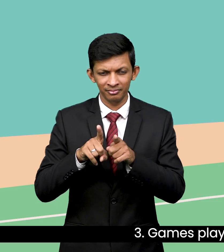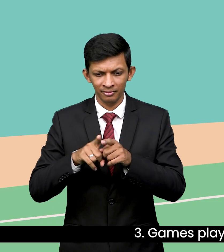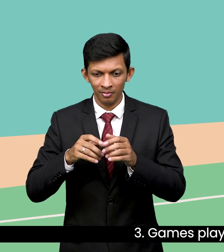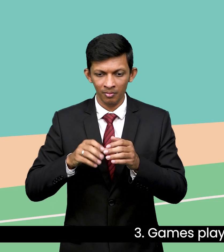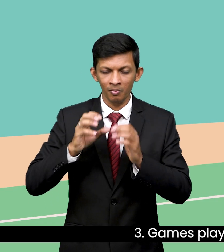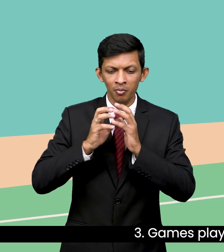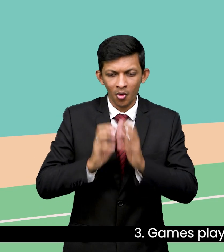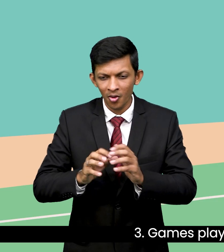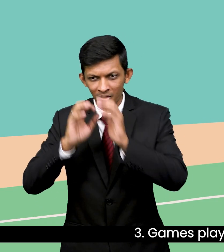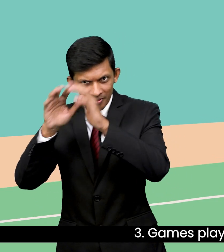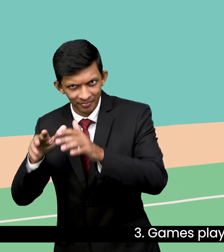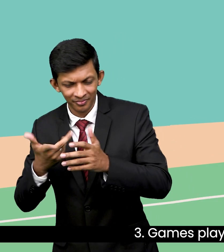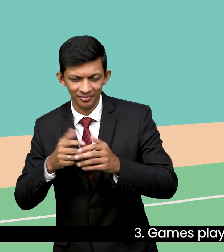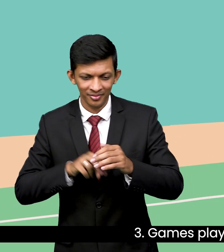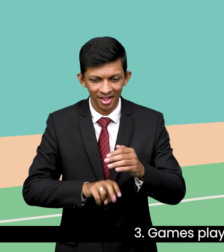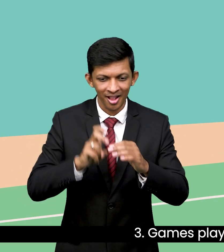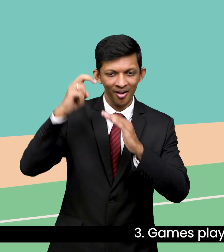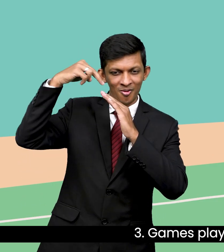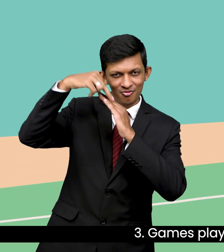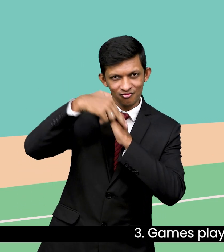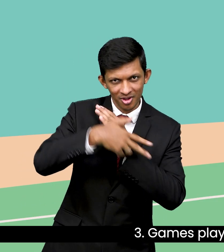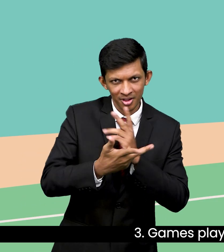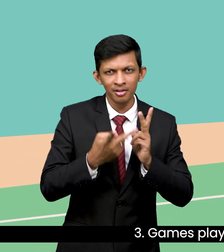Games played on the ground.